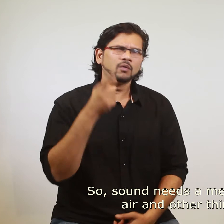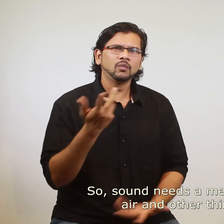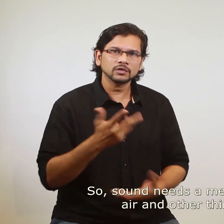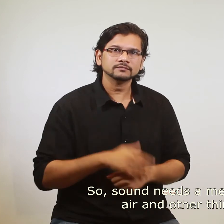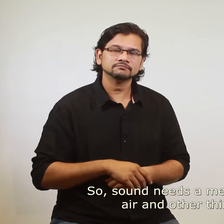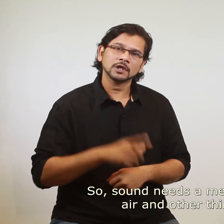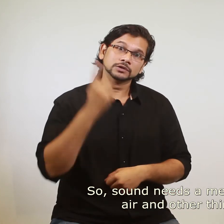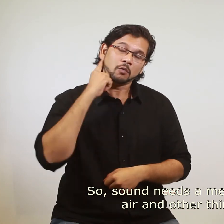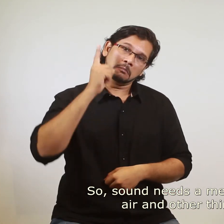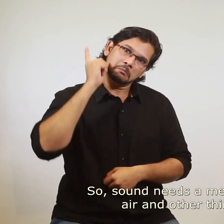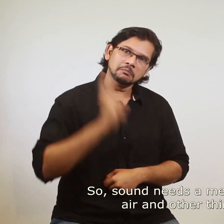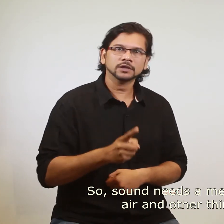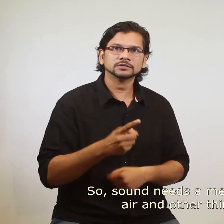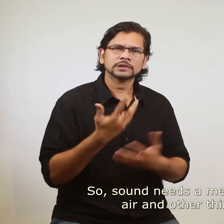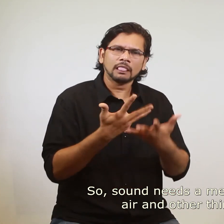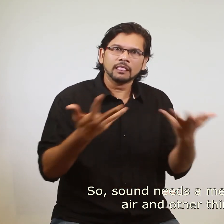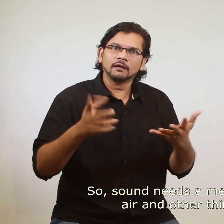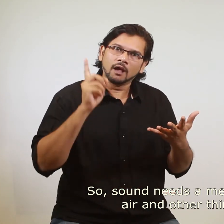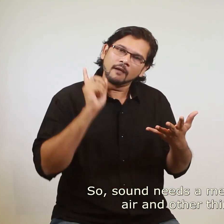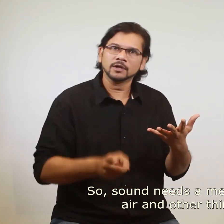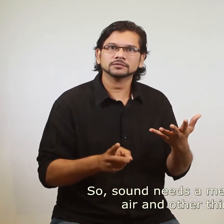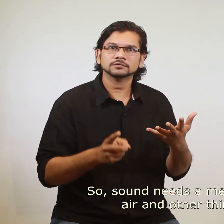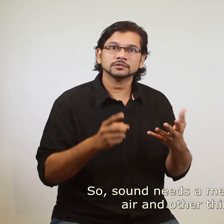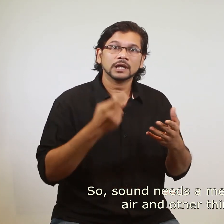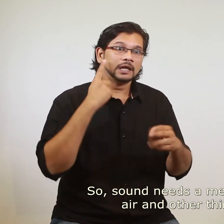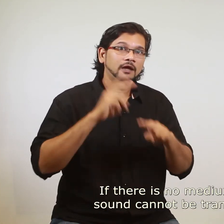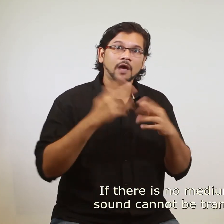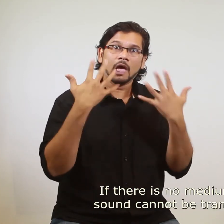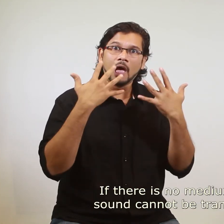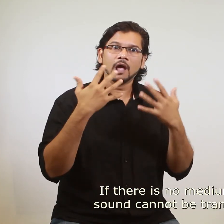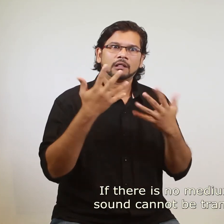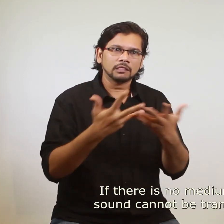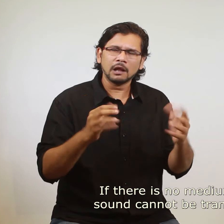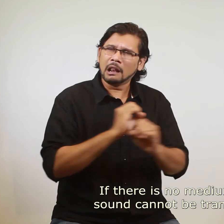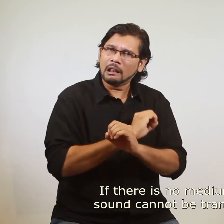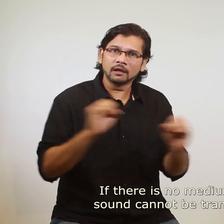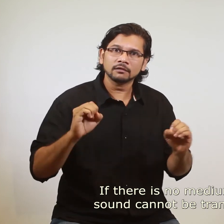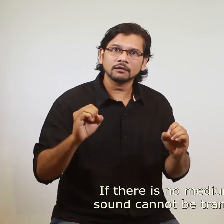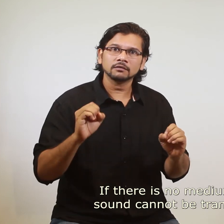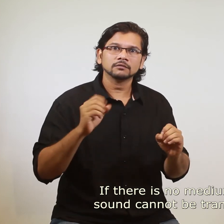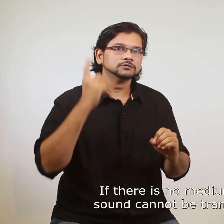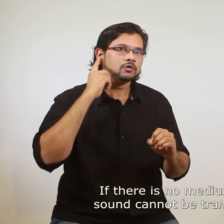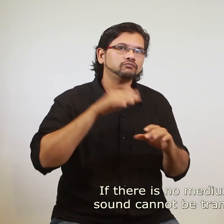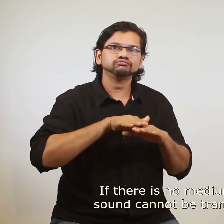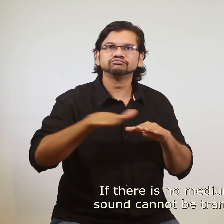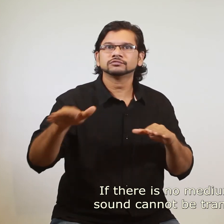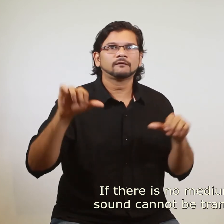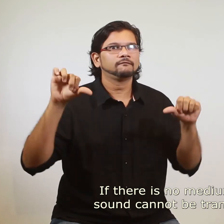So, sound needs a medium like air and other things. If there is no medium, then sound cannot